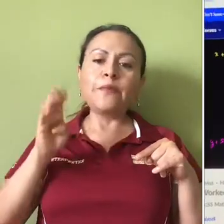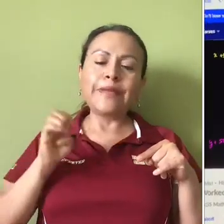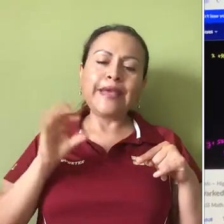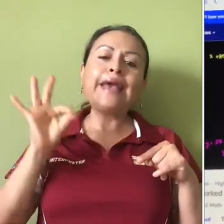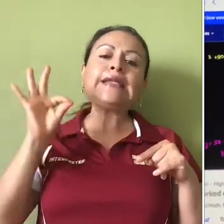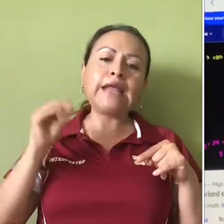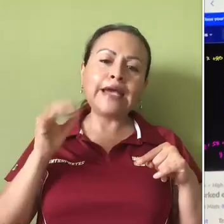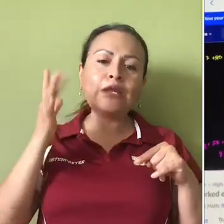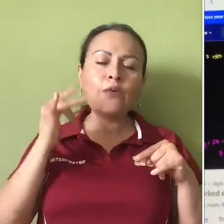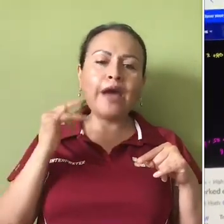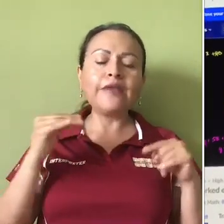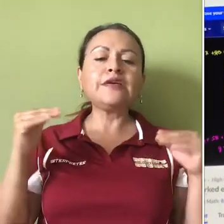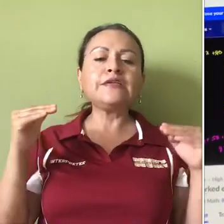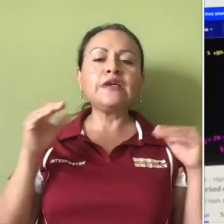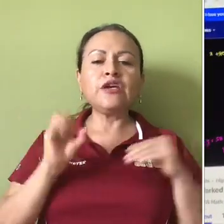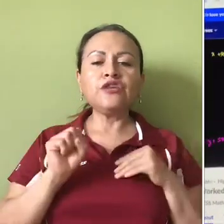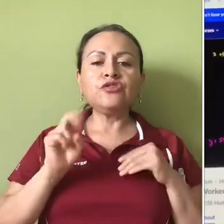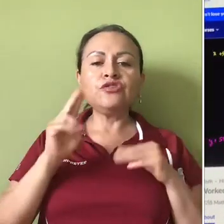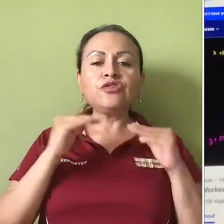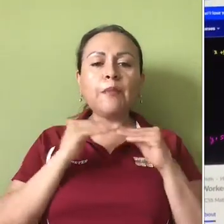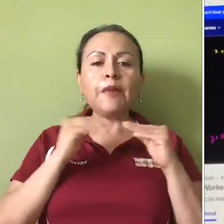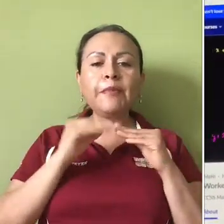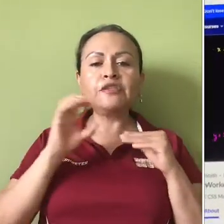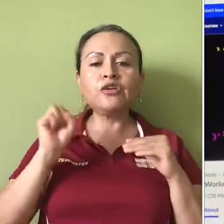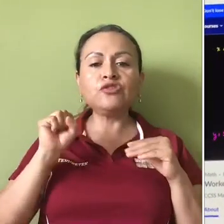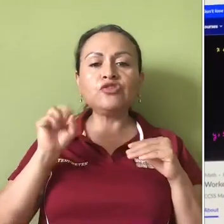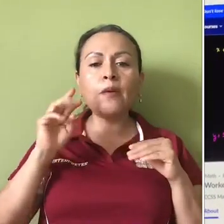because they're supplementary. So you have 58